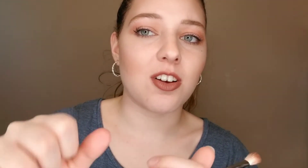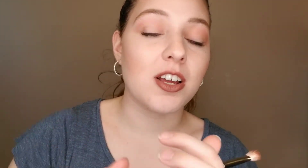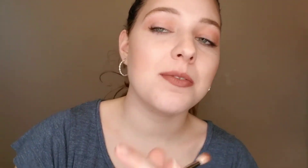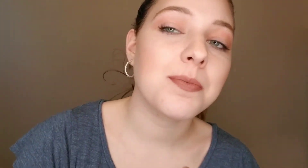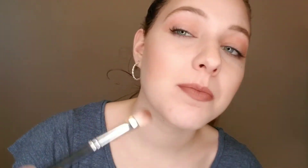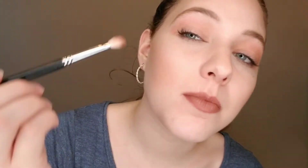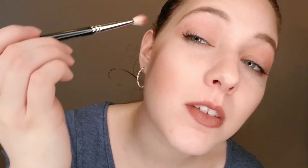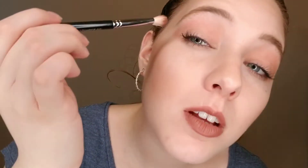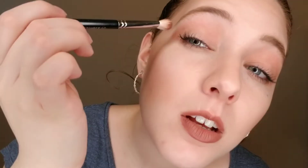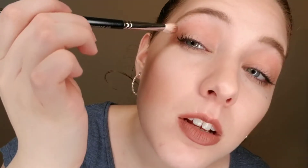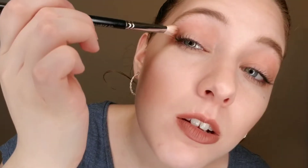on.